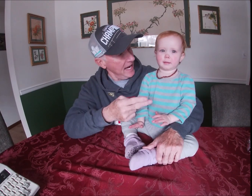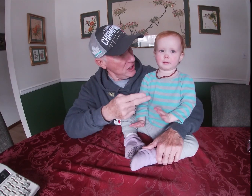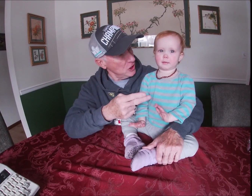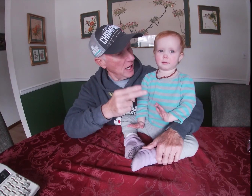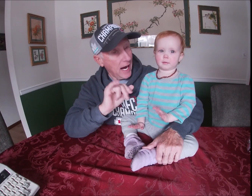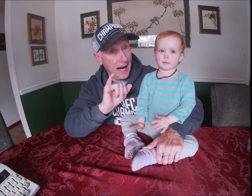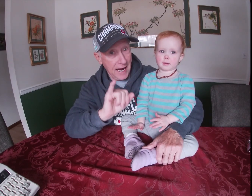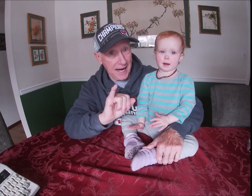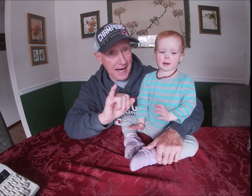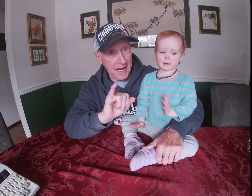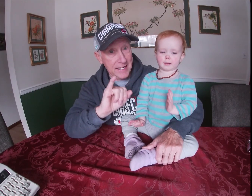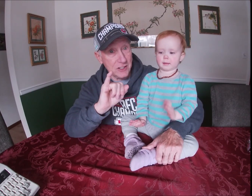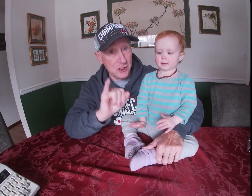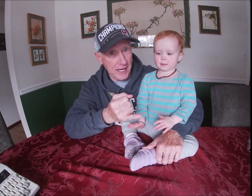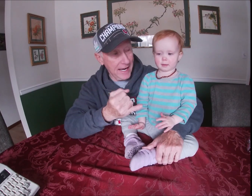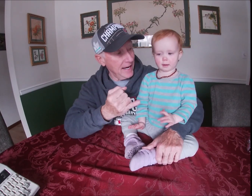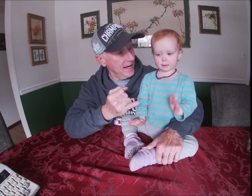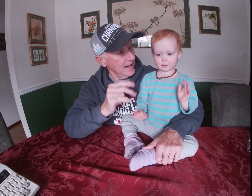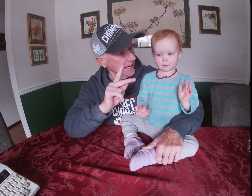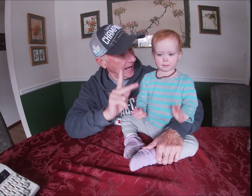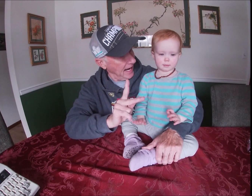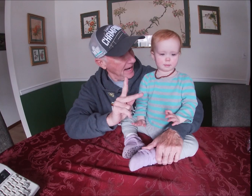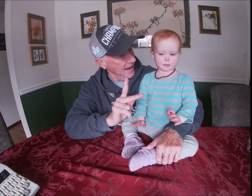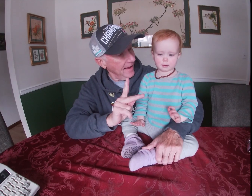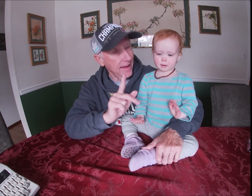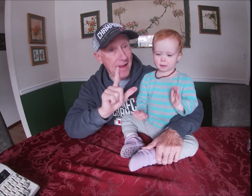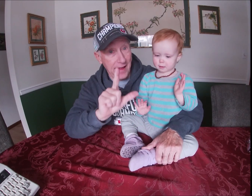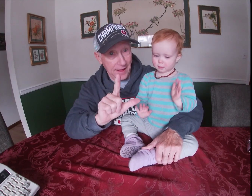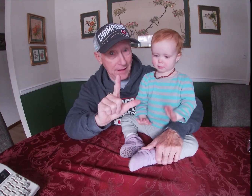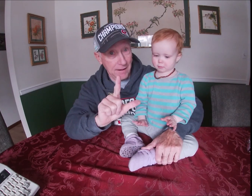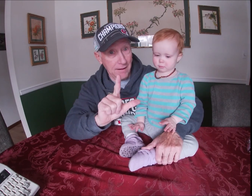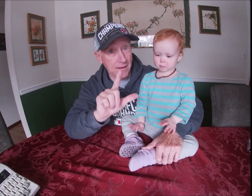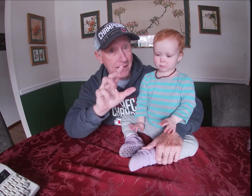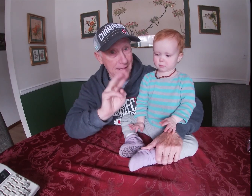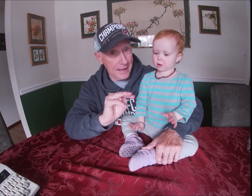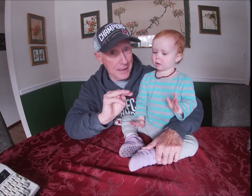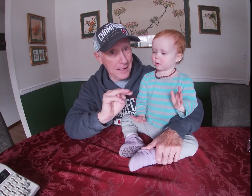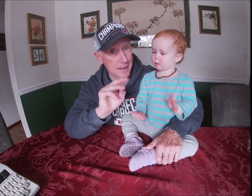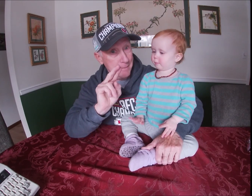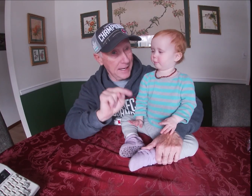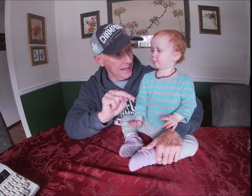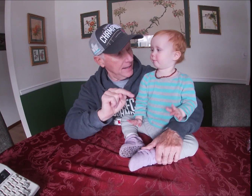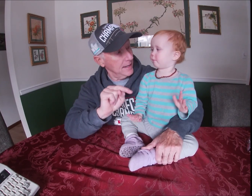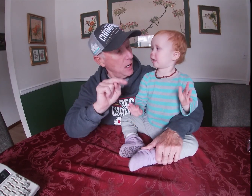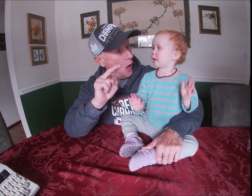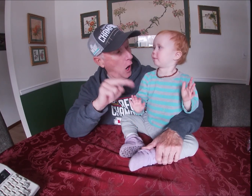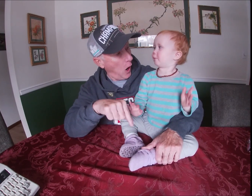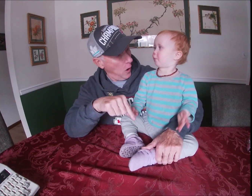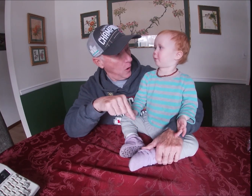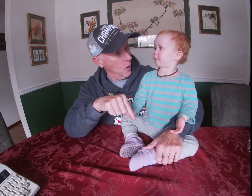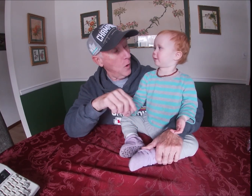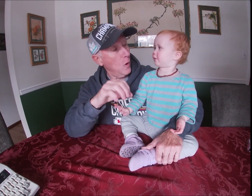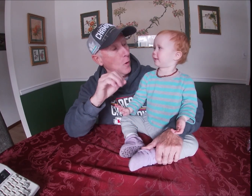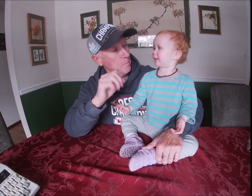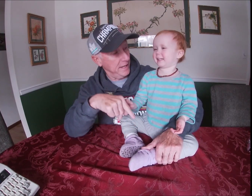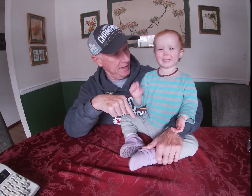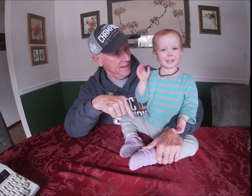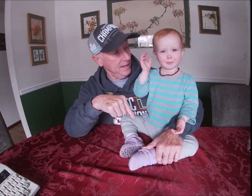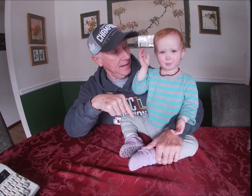H, I, J, K, L, M, N, O,